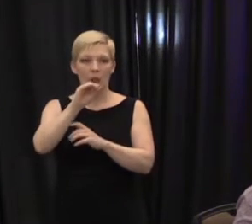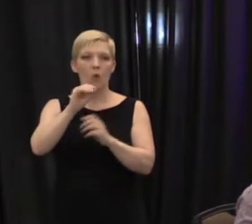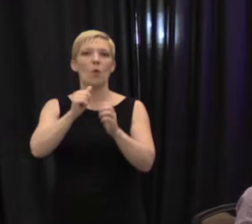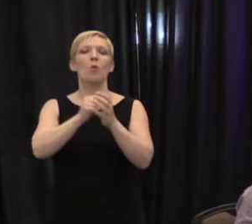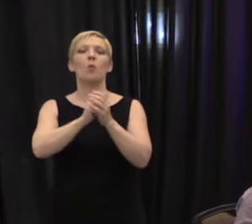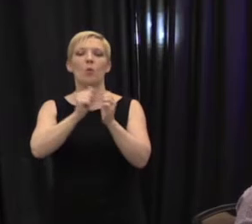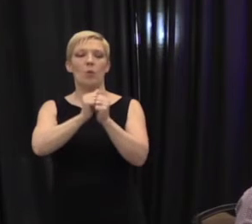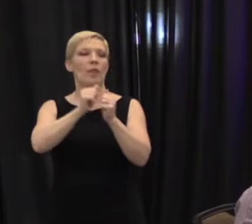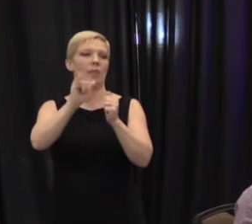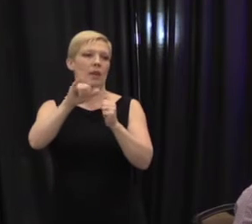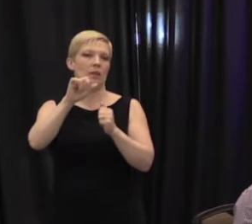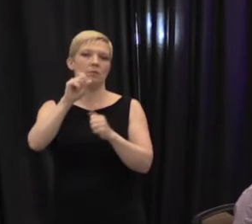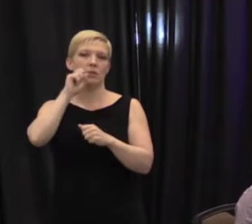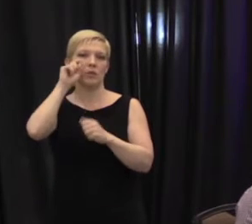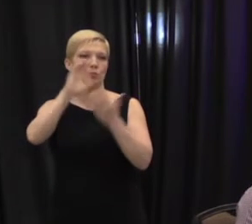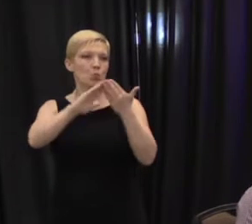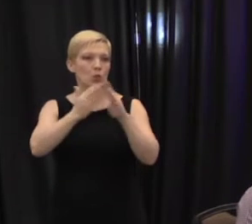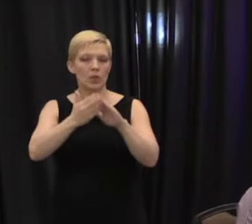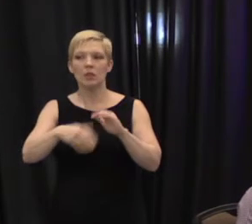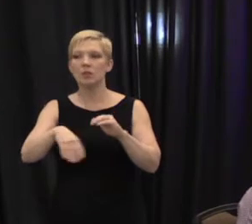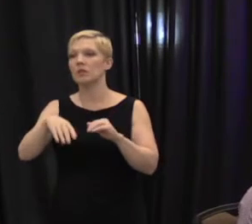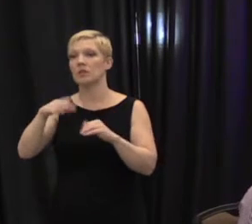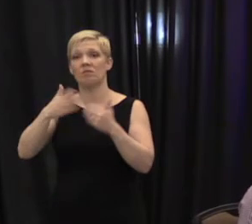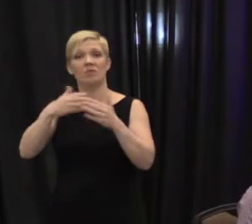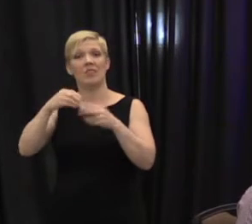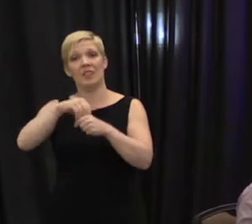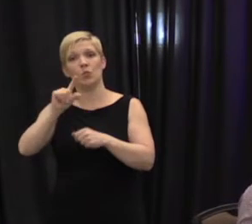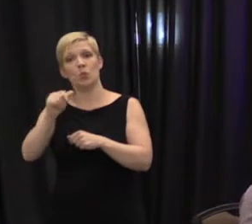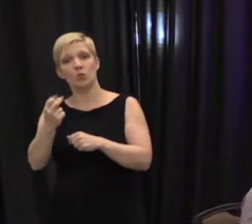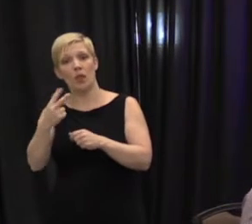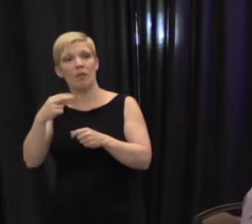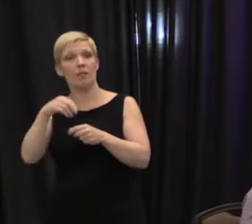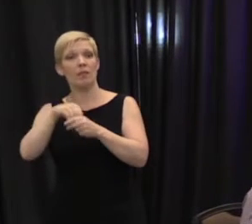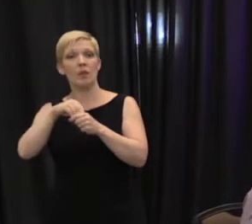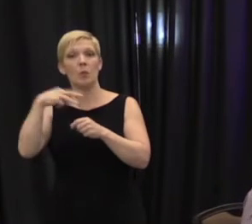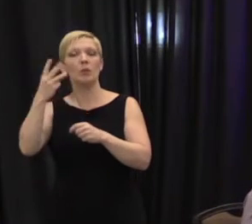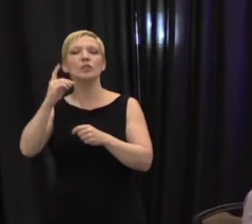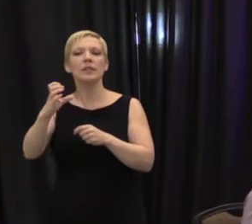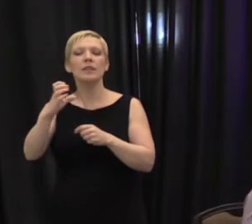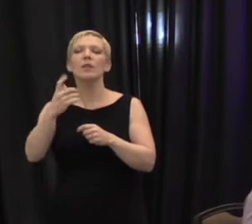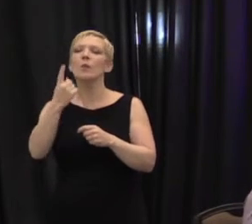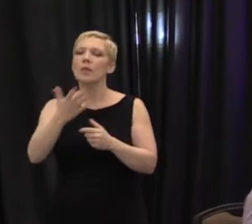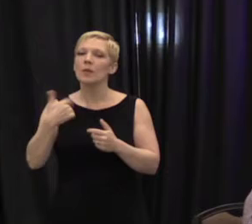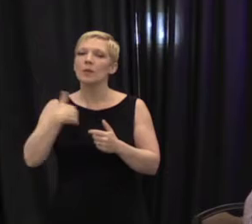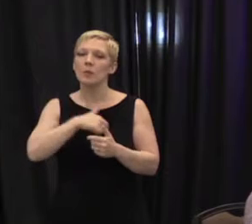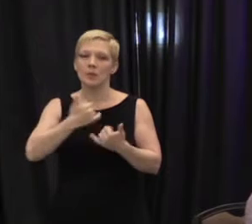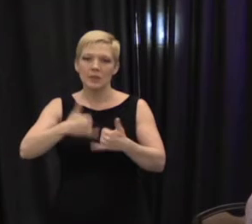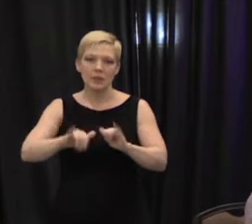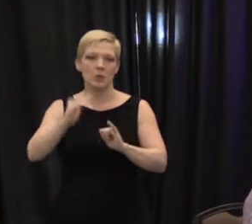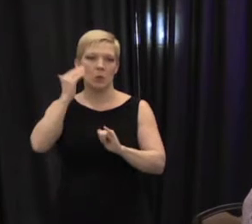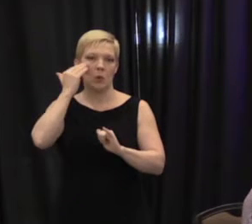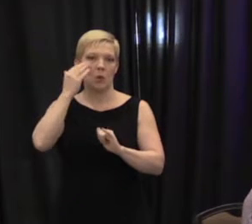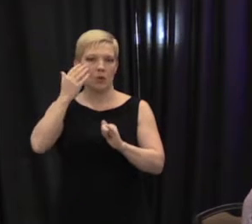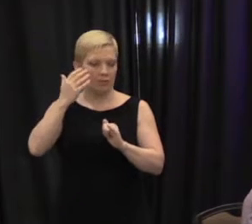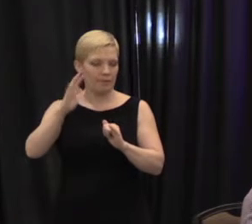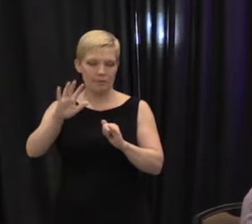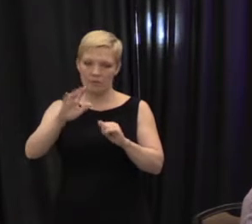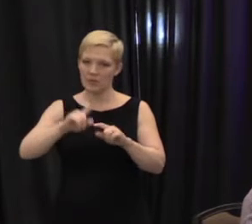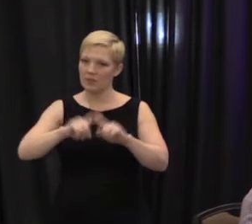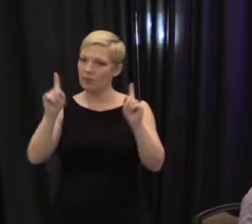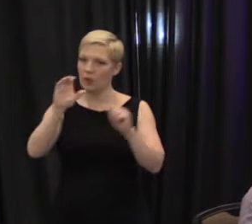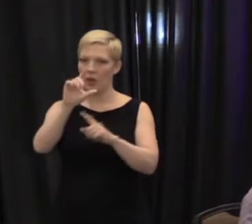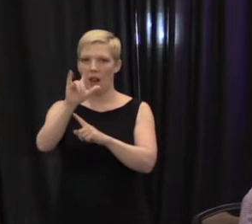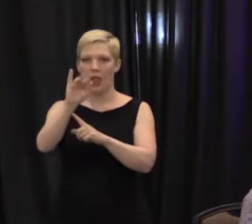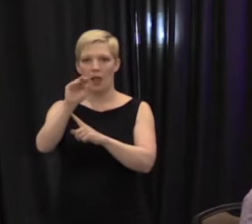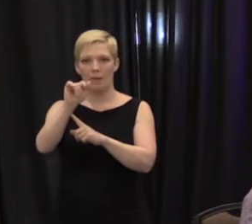AIDS 2012 when it was in Washington, D.C. However, one of the things that we still notice is it's still a very different climate, right? It's still